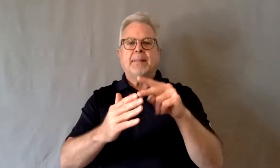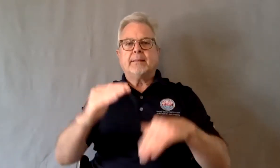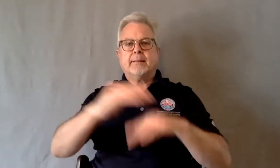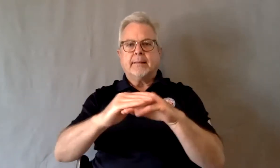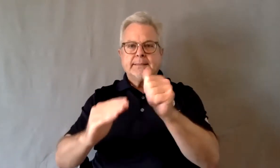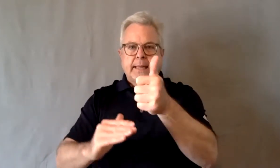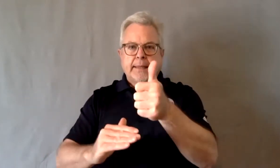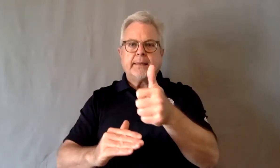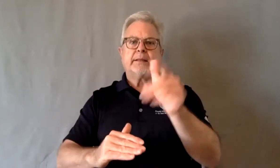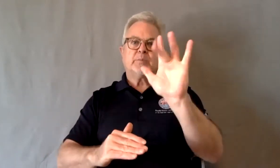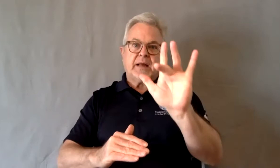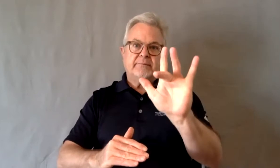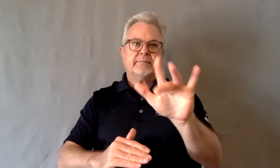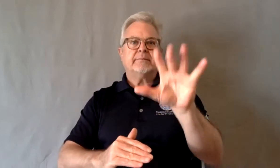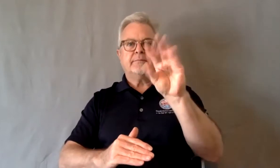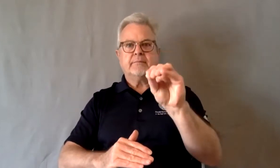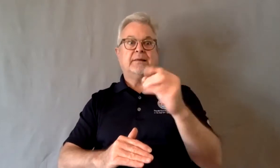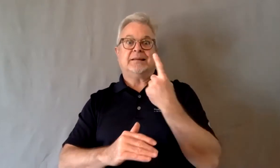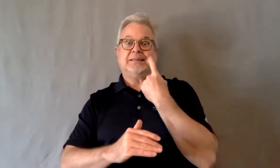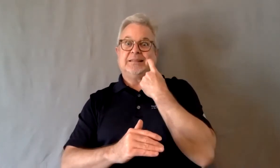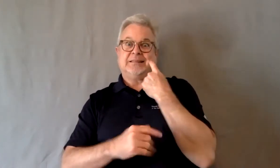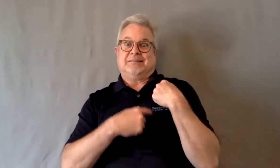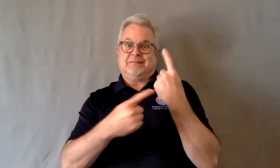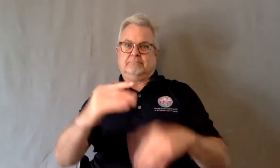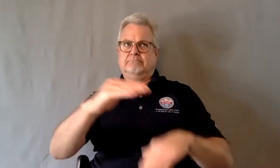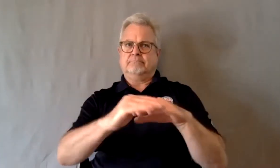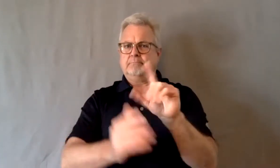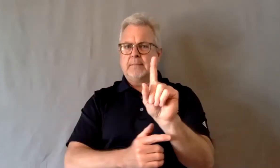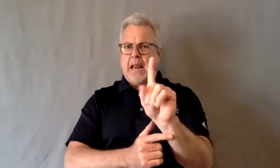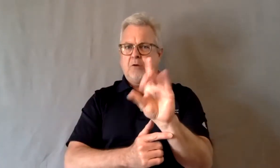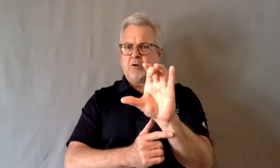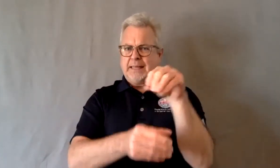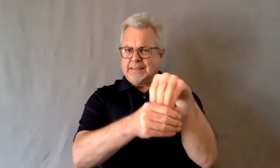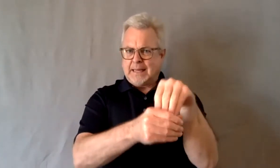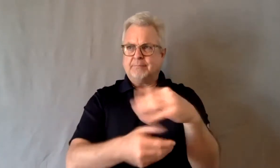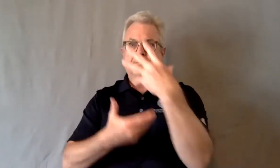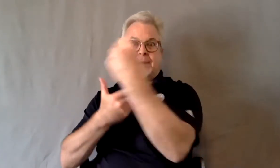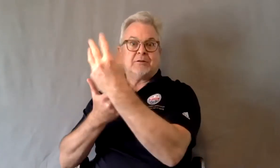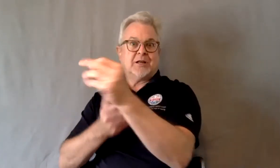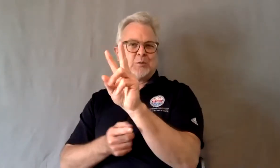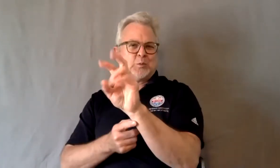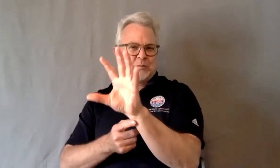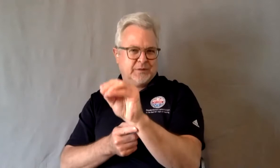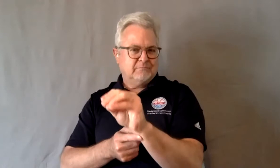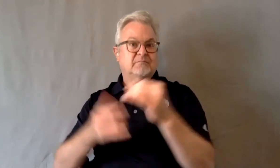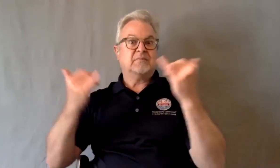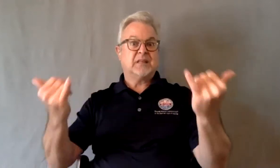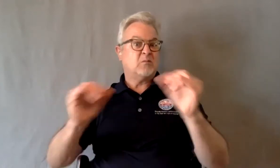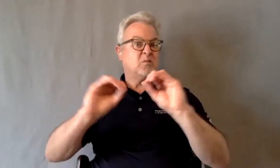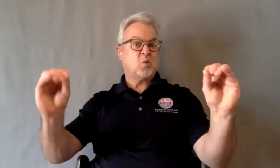have been limited. It was at one point 10, 25, 50 people, and more recently it was 100